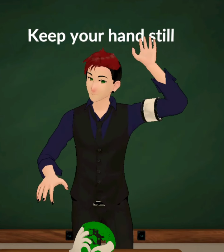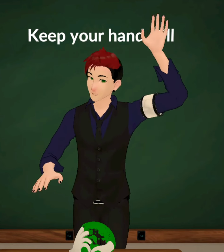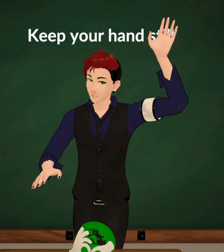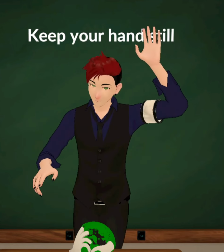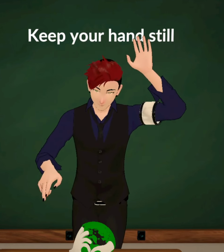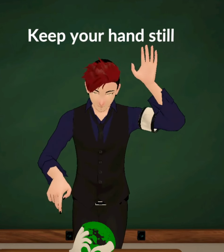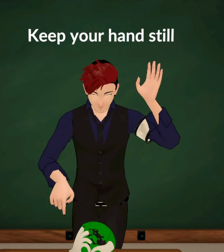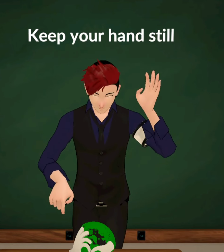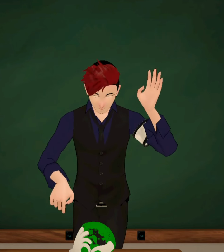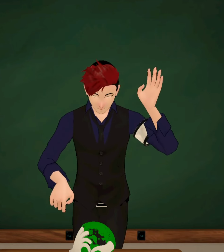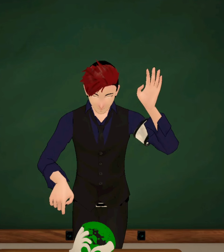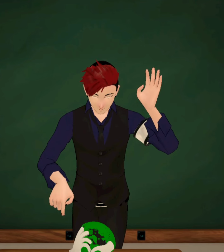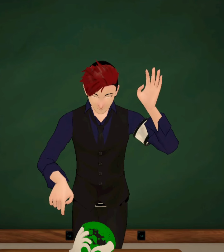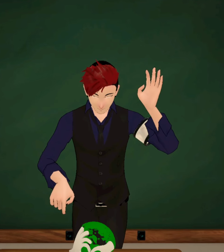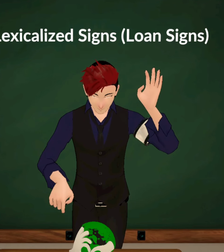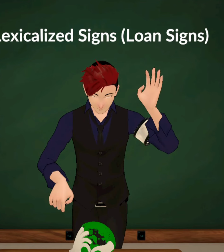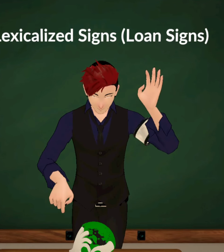Okay. So keeping your hands still.